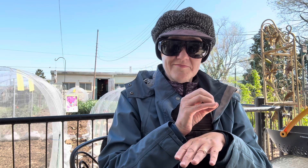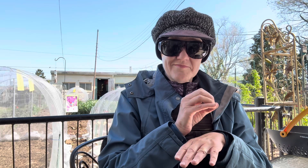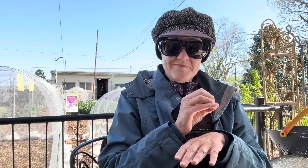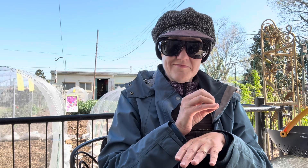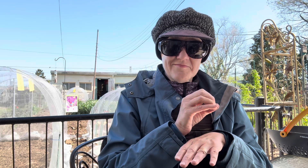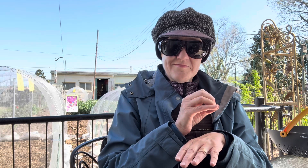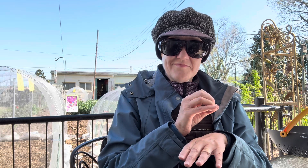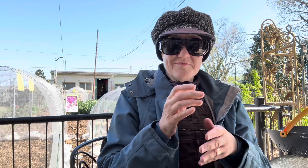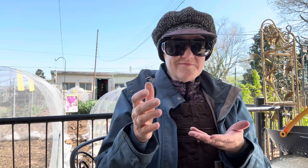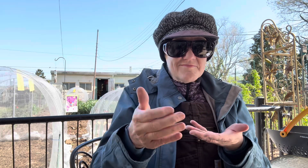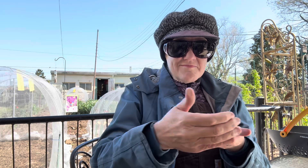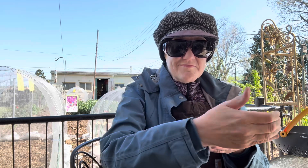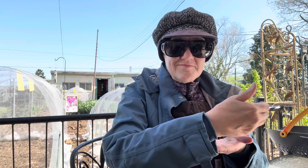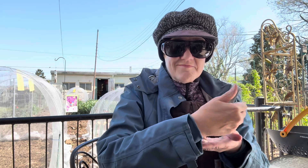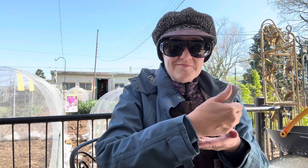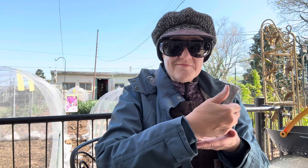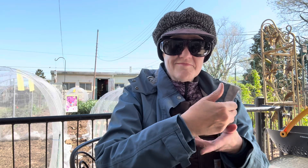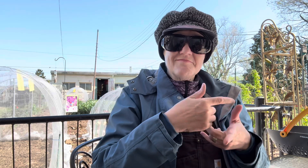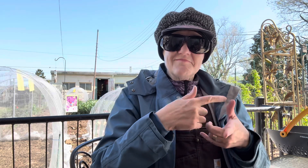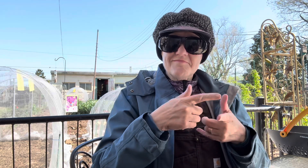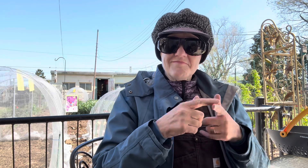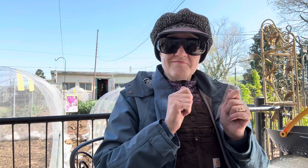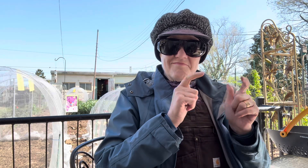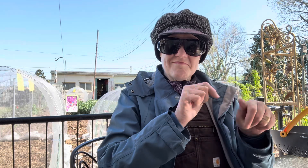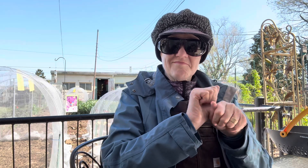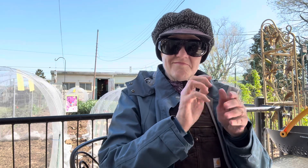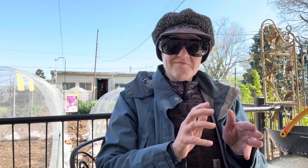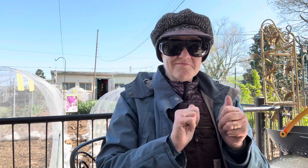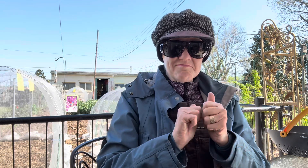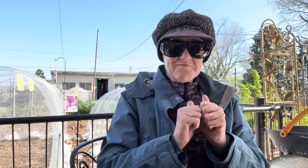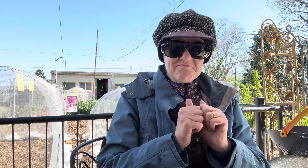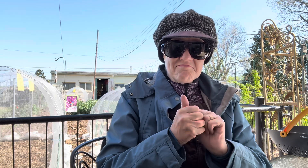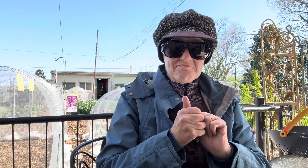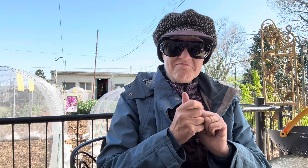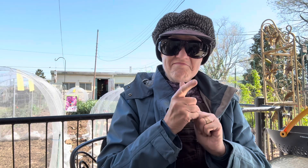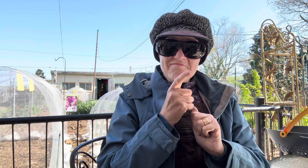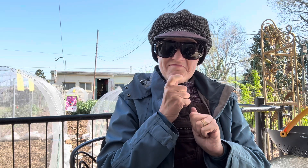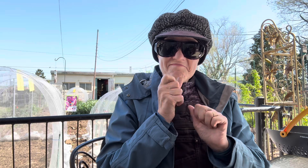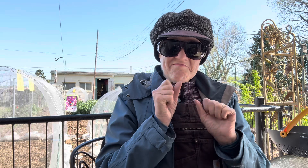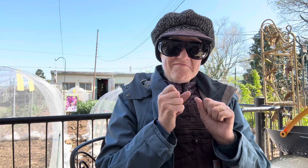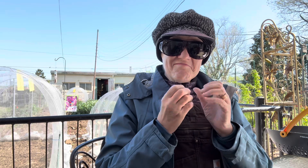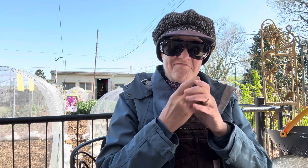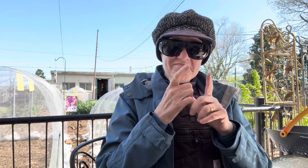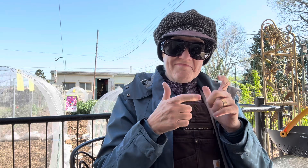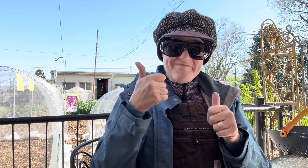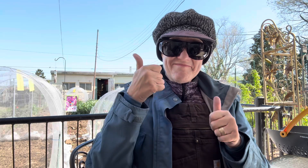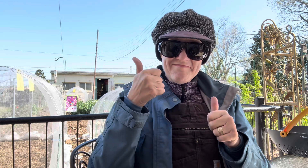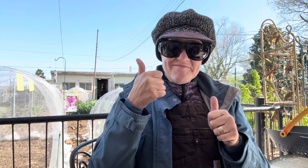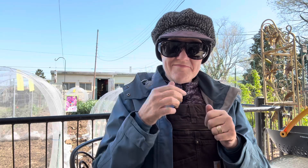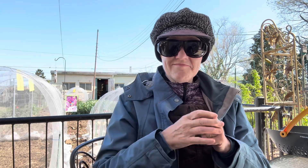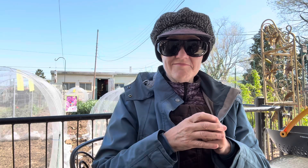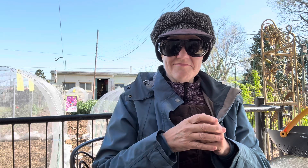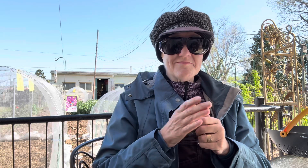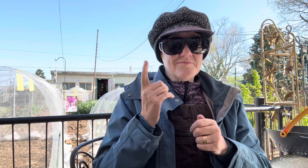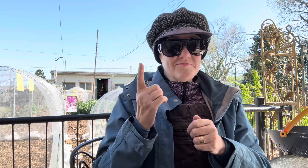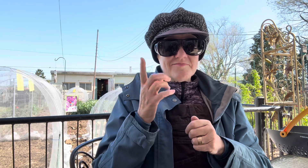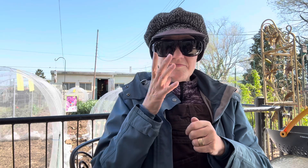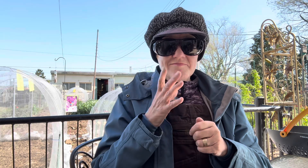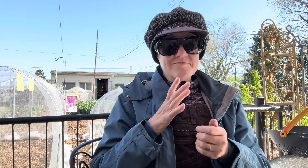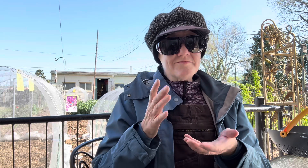company, somebody collected sunflowers for all the employees, and they had a contest to see who could grow the biggest. Someone